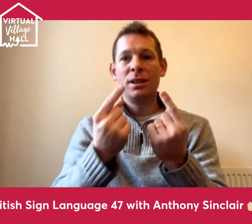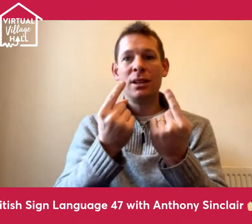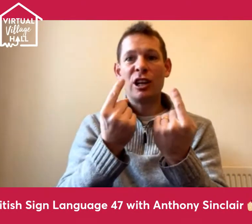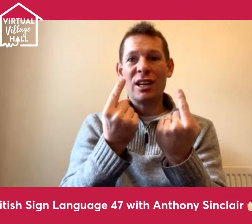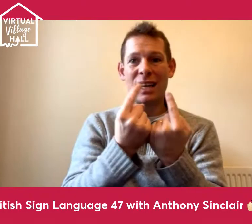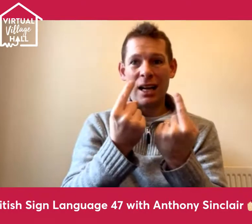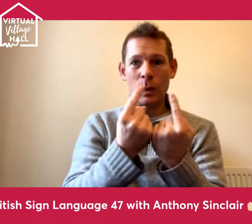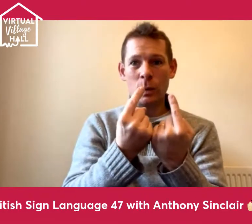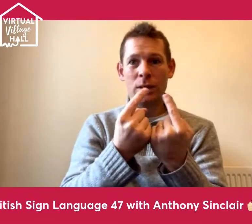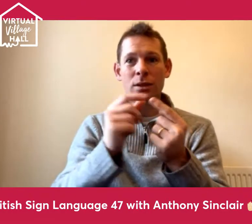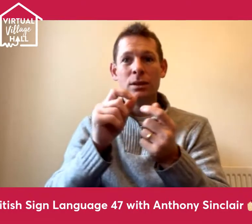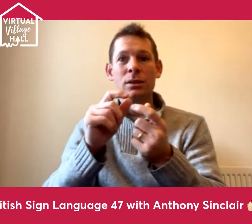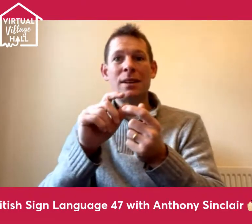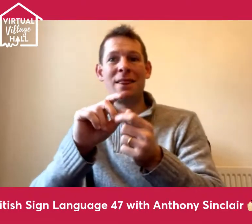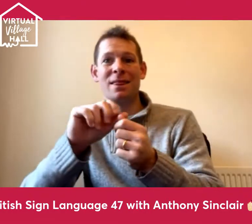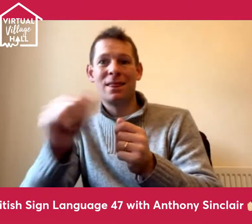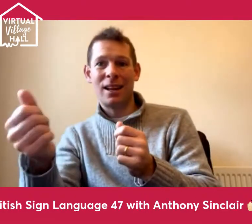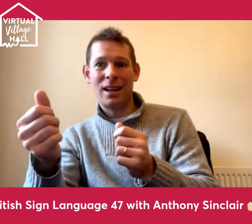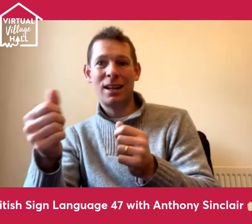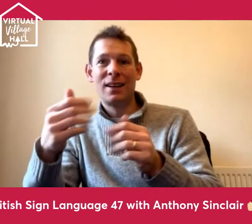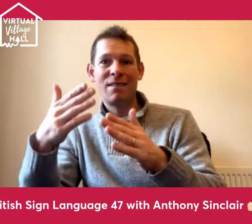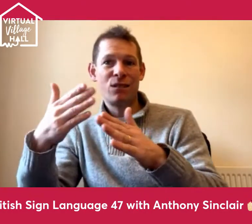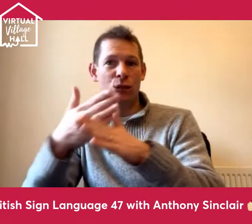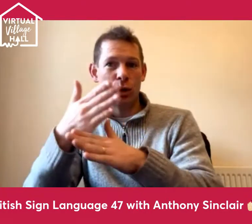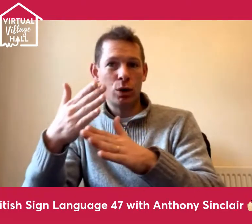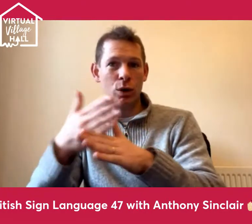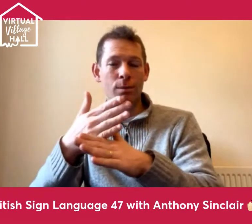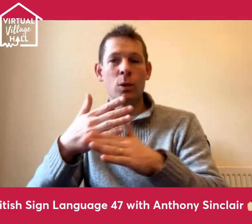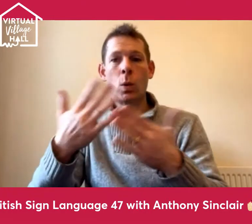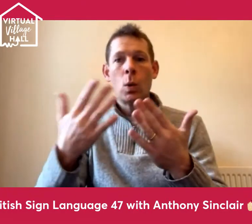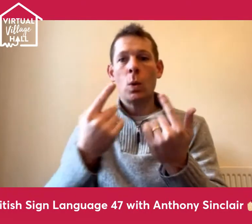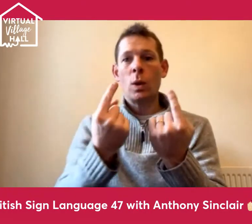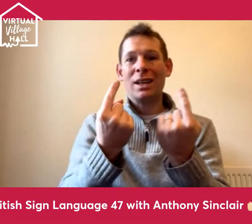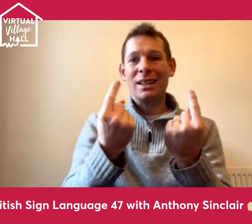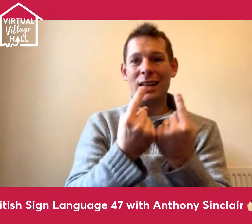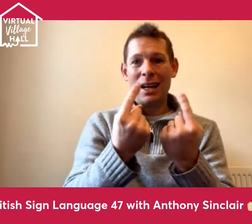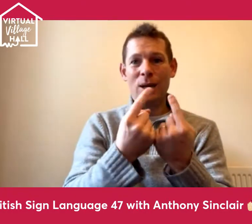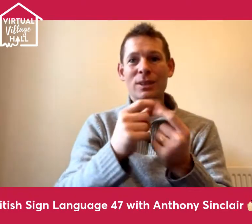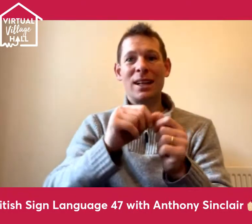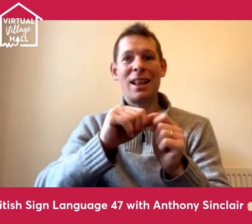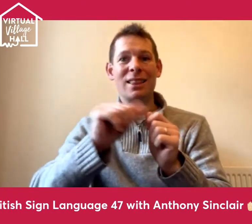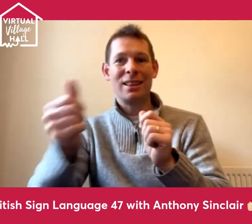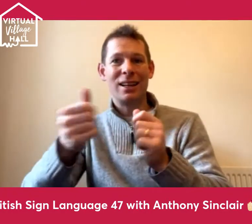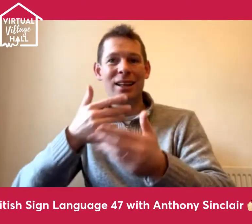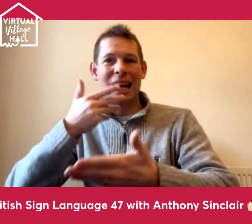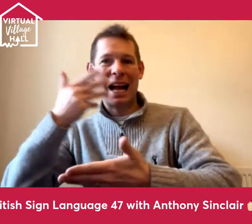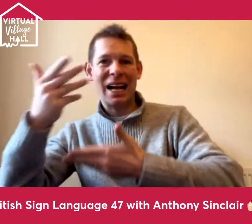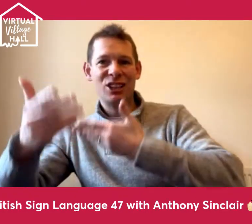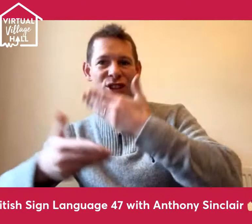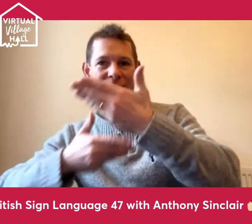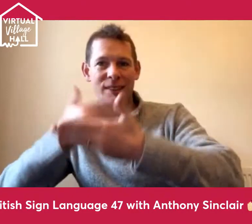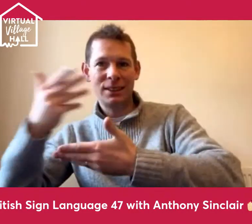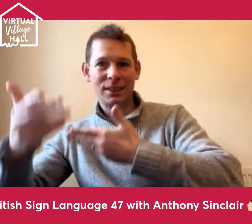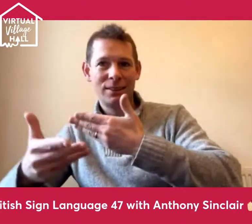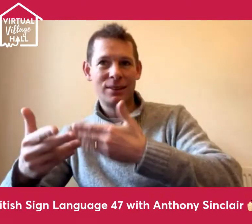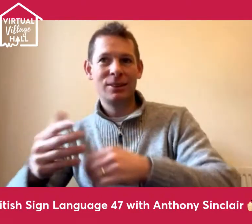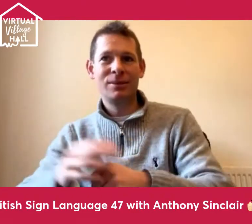the rules of BSL, about the nouns coming first, and then the verbs or the adjectives or the describing